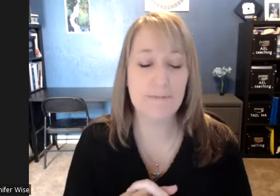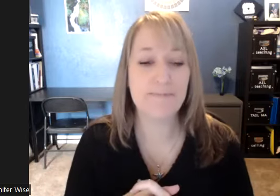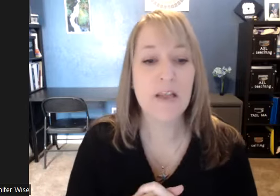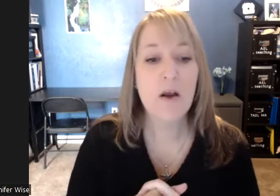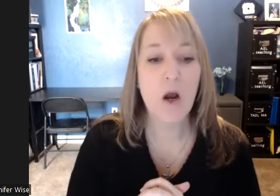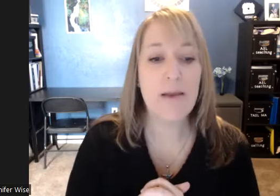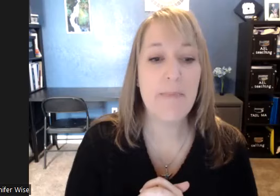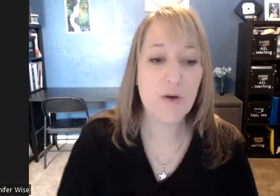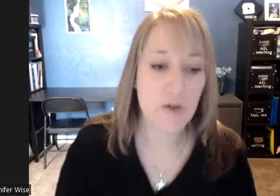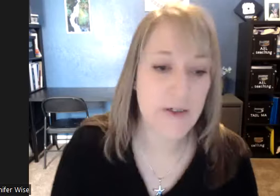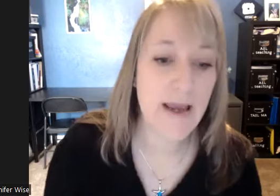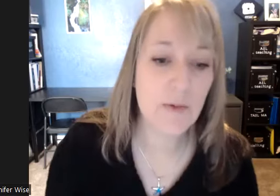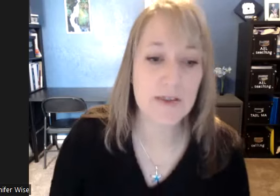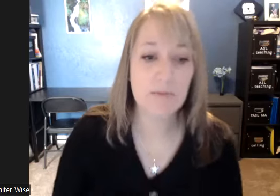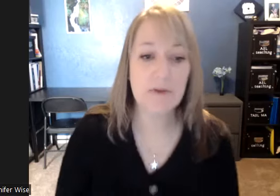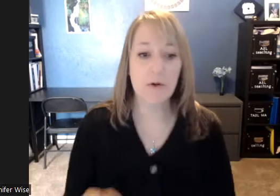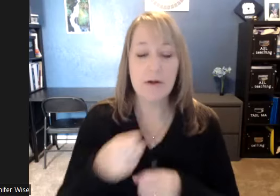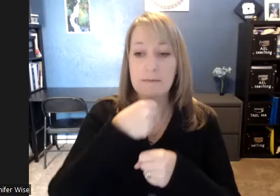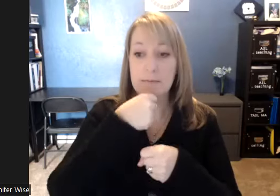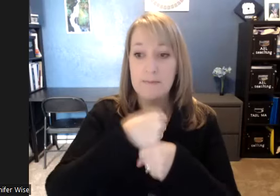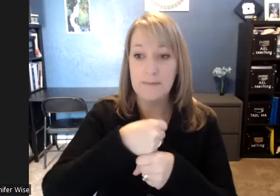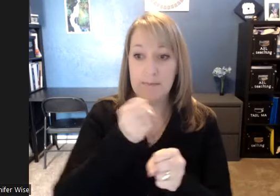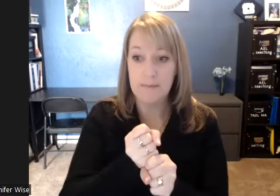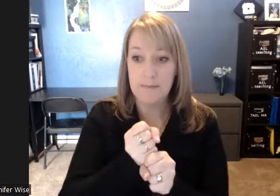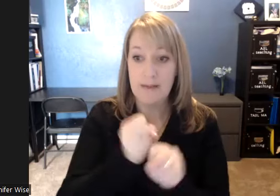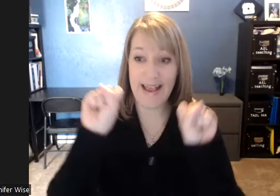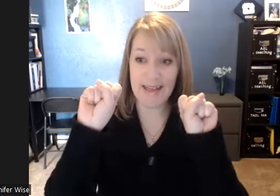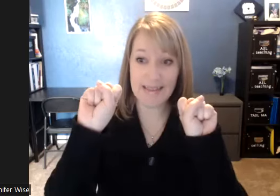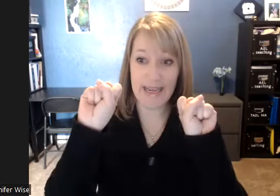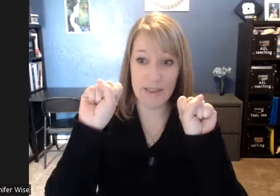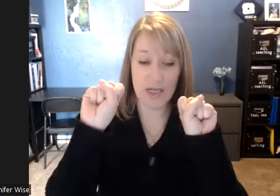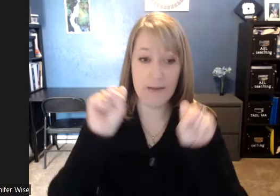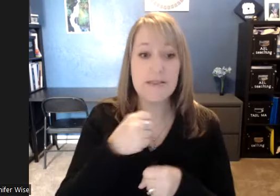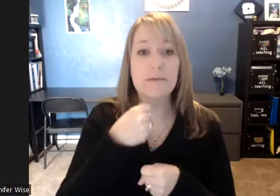right? All right, make or create, we've done before. S, hand shapes.